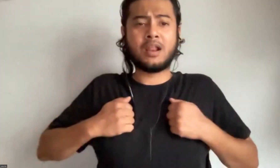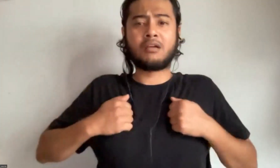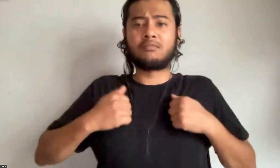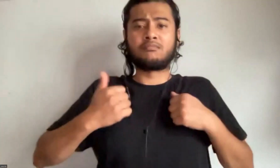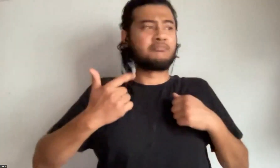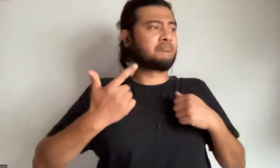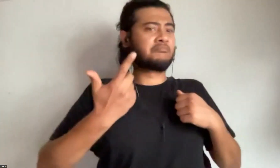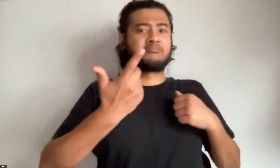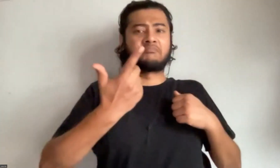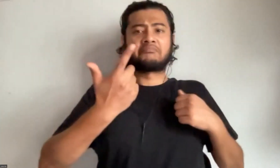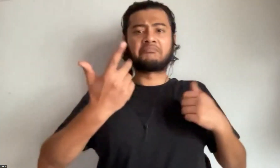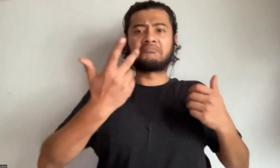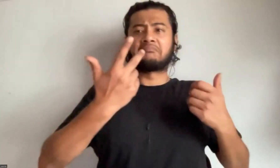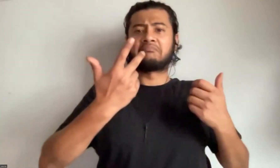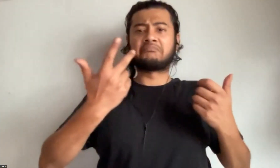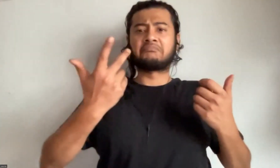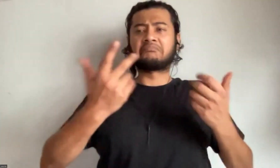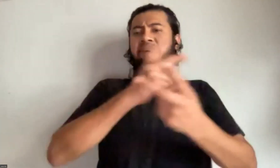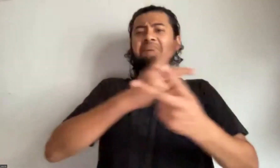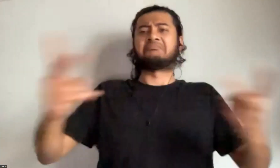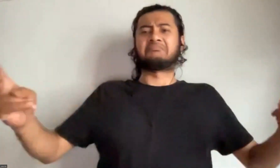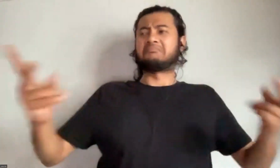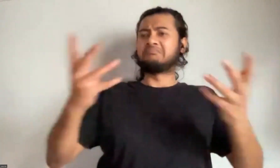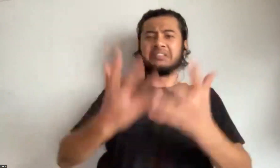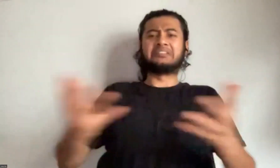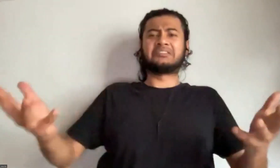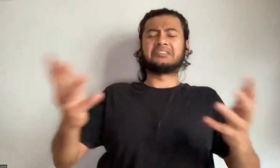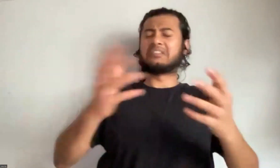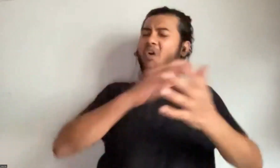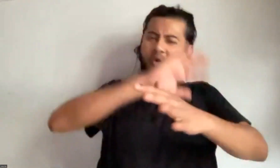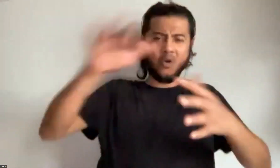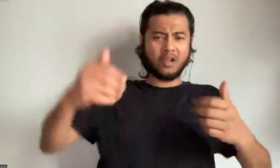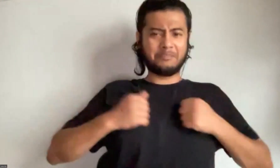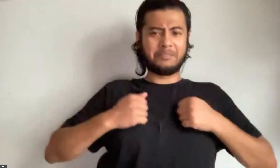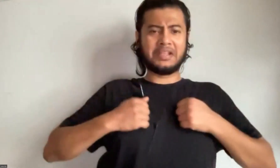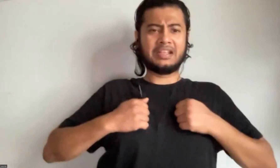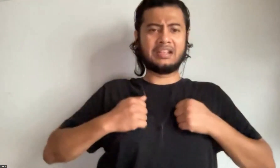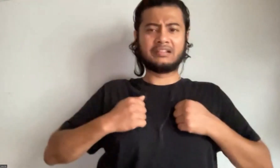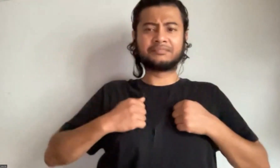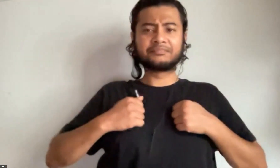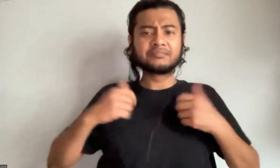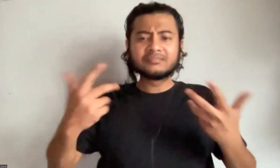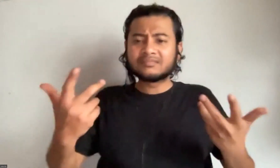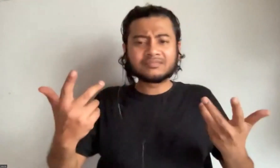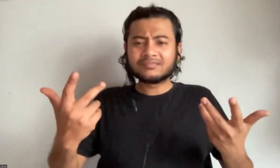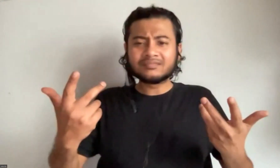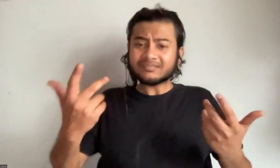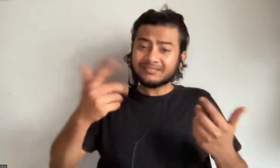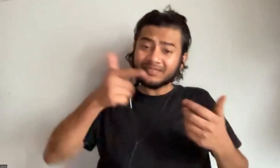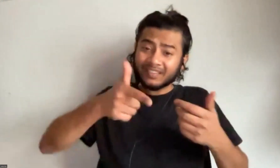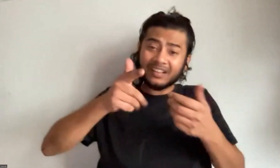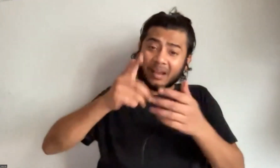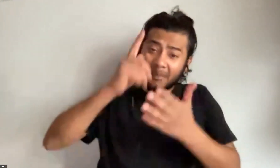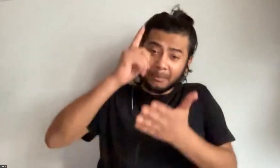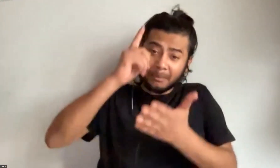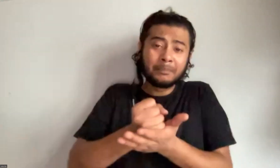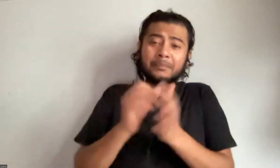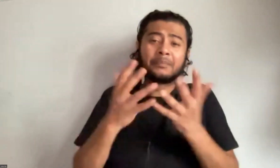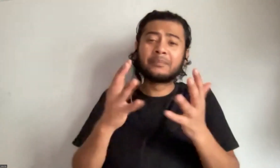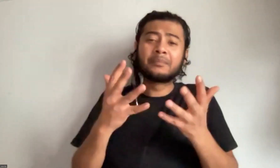But everything here is not true. Everything is here is temporary. Just like that reflection of the moon,